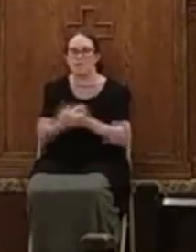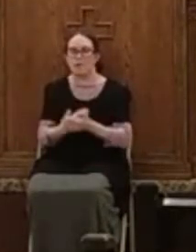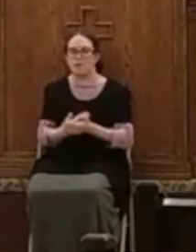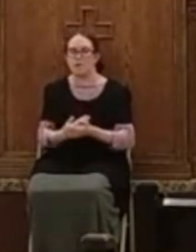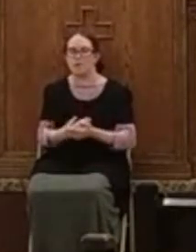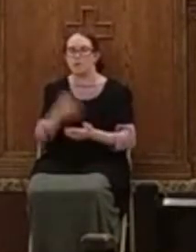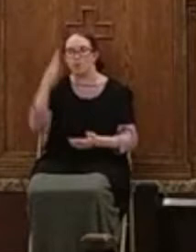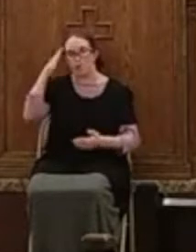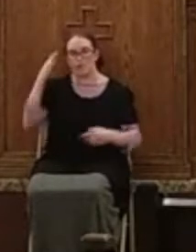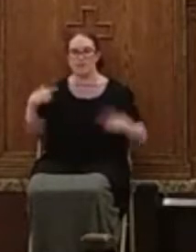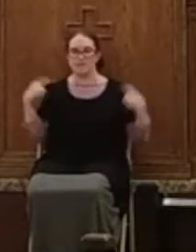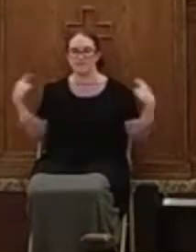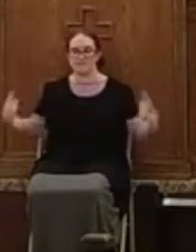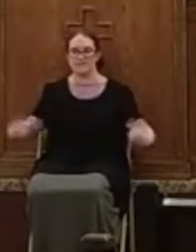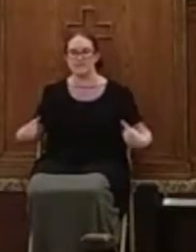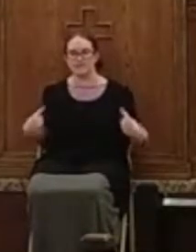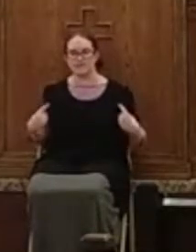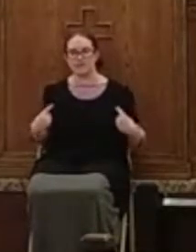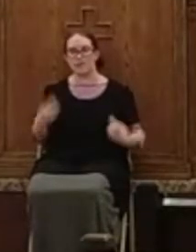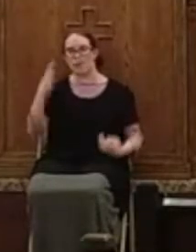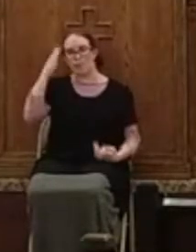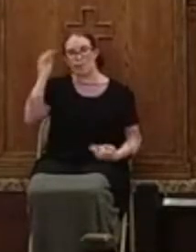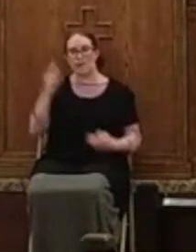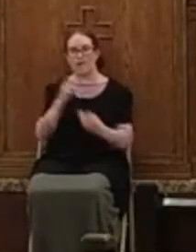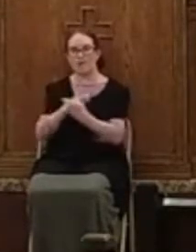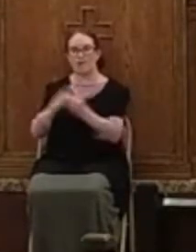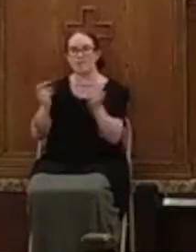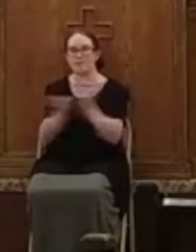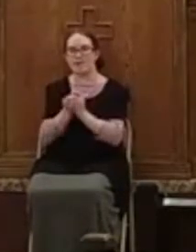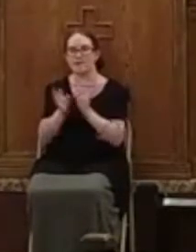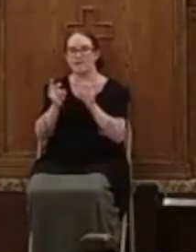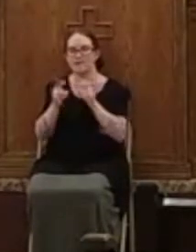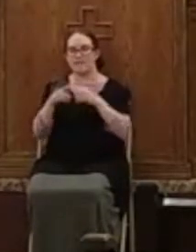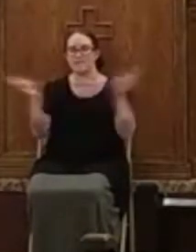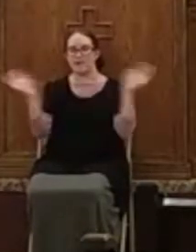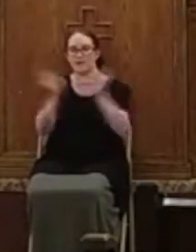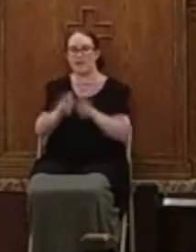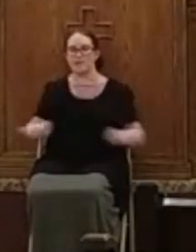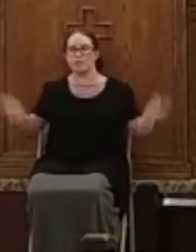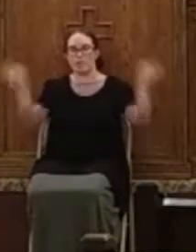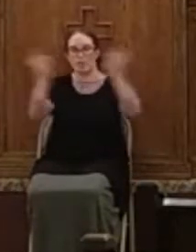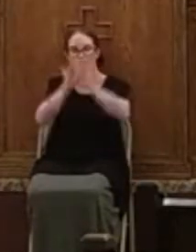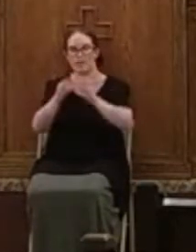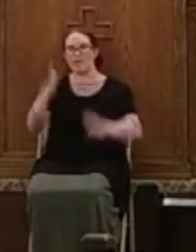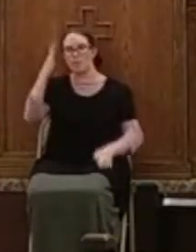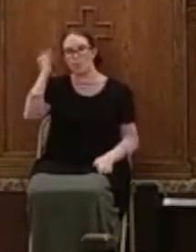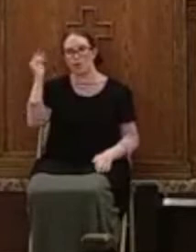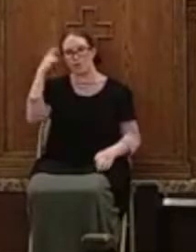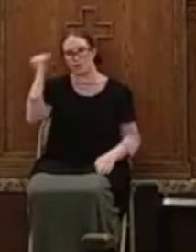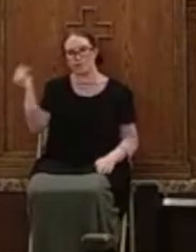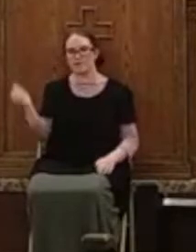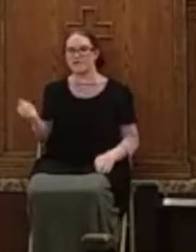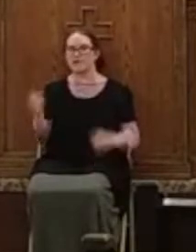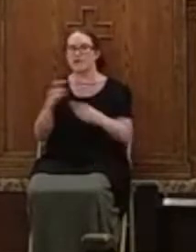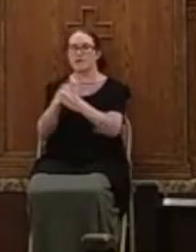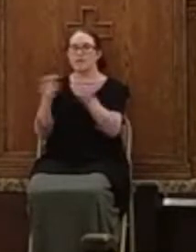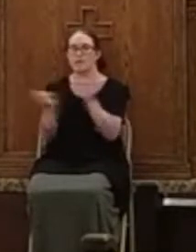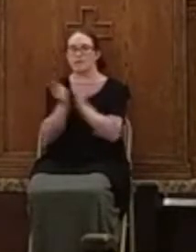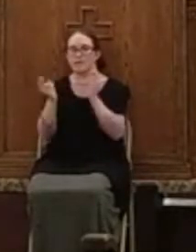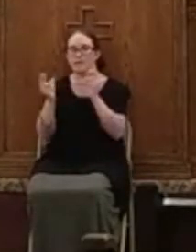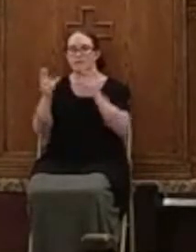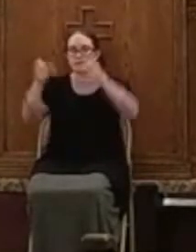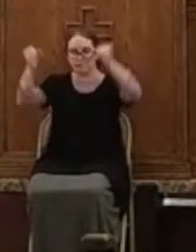Amen, knowing there's sin there. Amen, that's why repentance is so important. That's the reason why repentance is